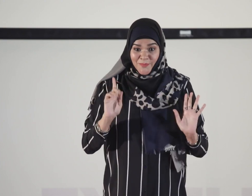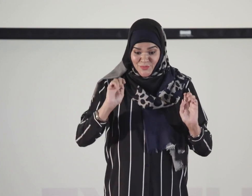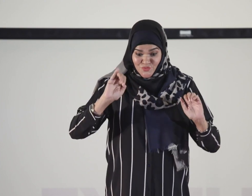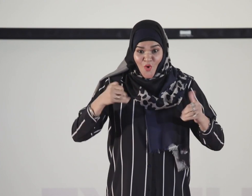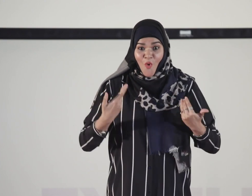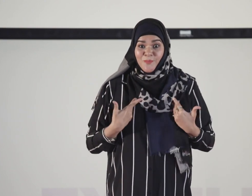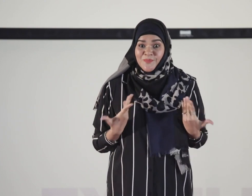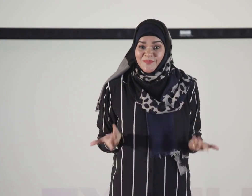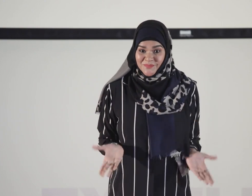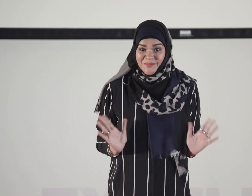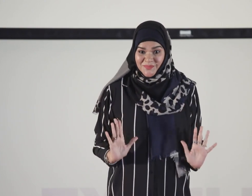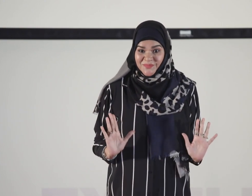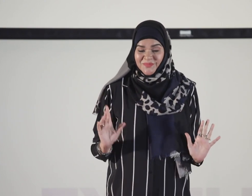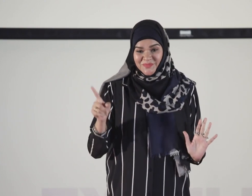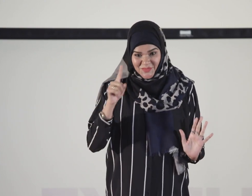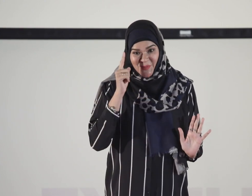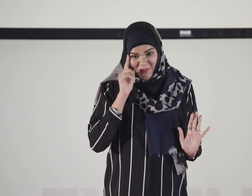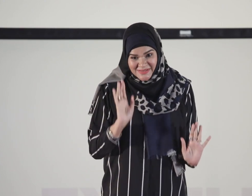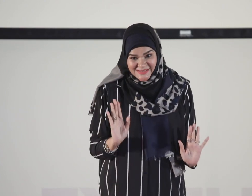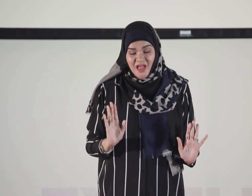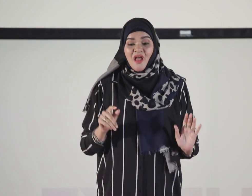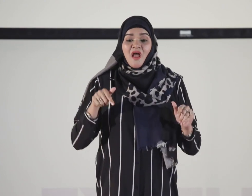I still kept on working hard.